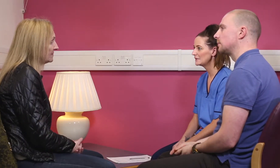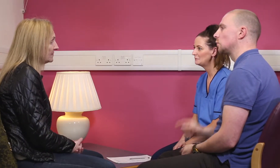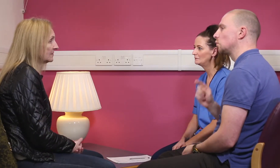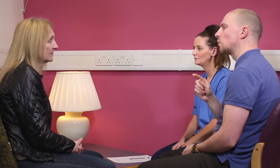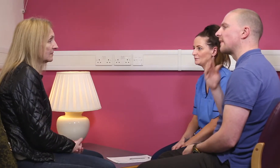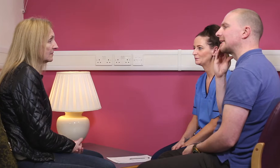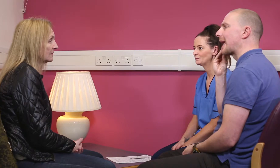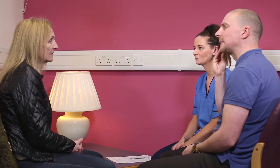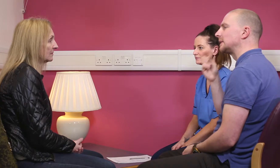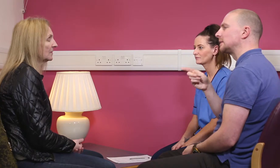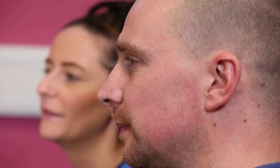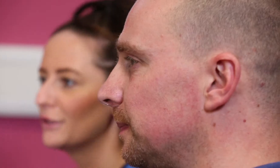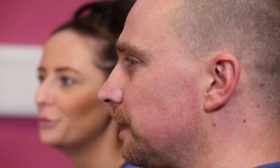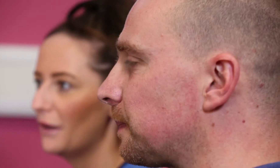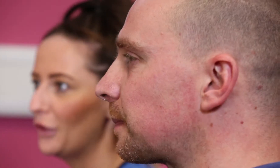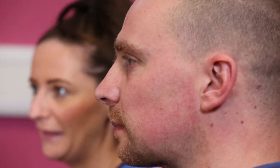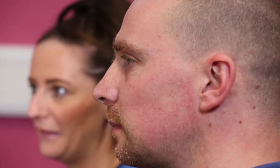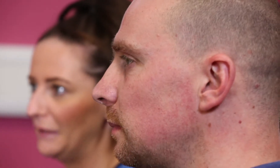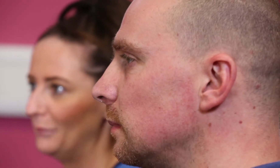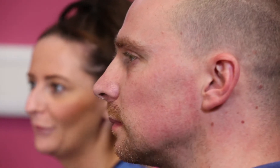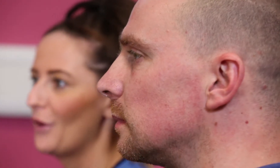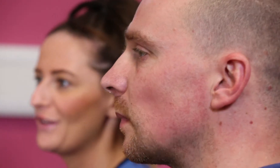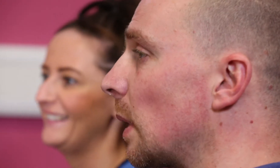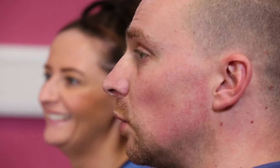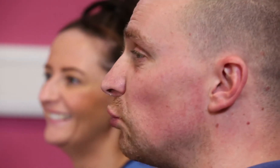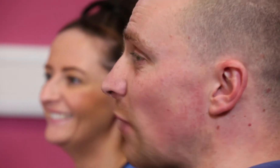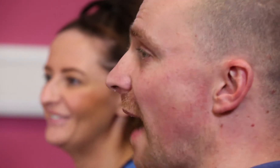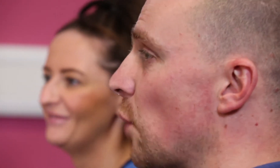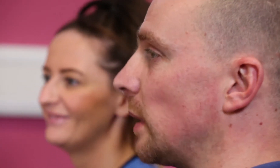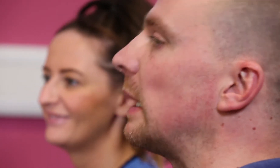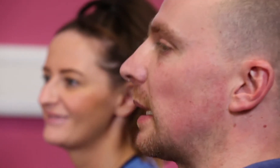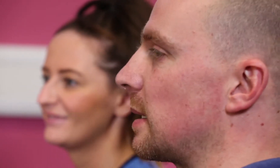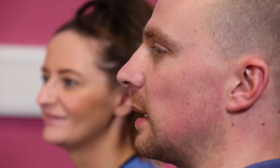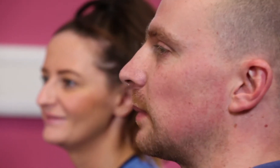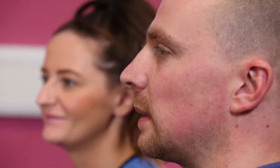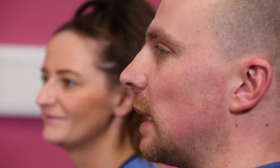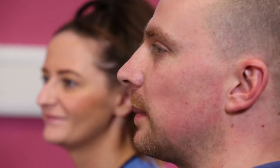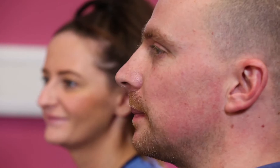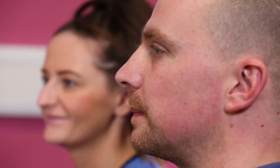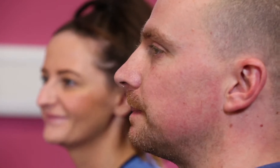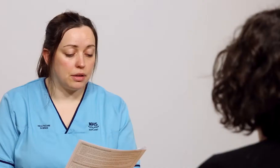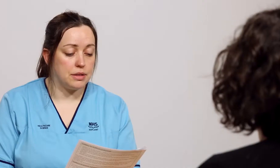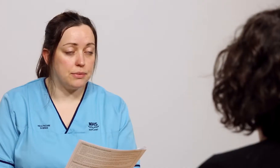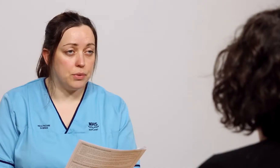is not there. These will vary from person to person and may include the following: lip